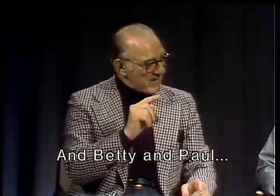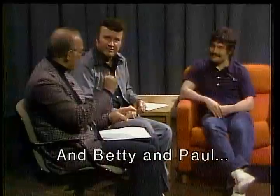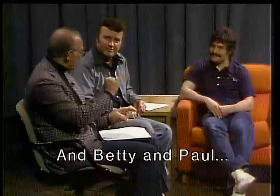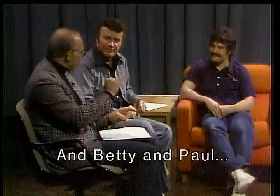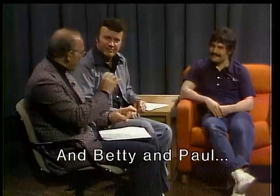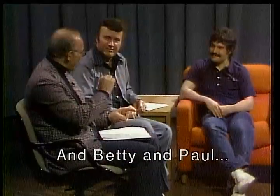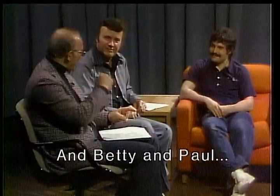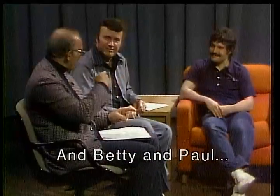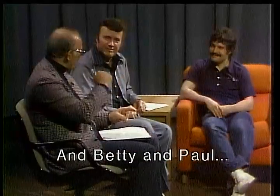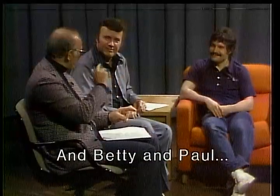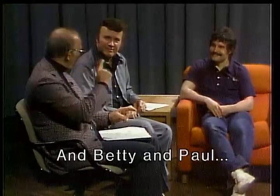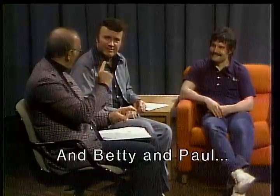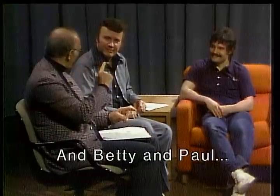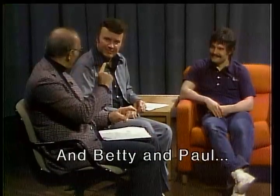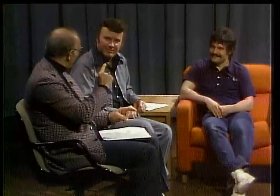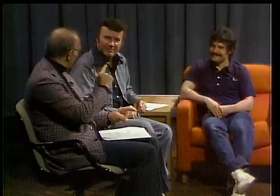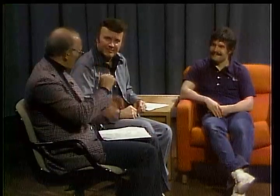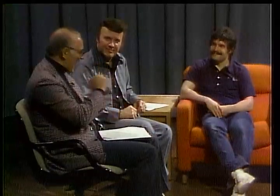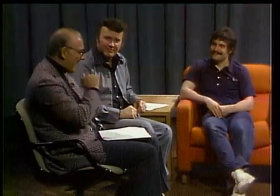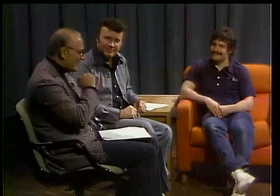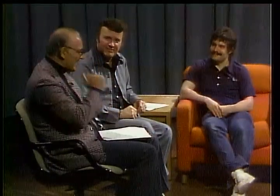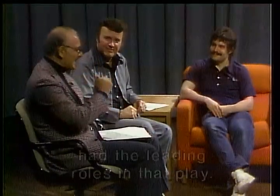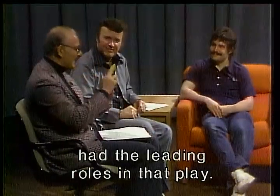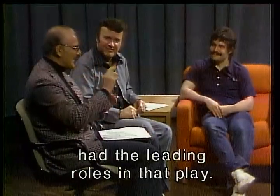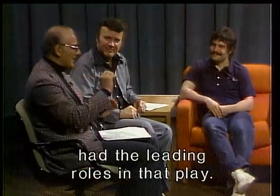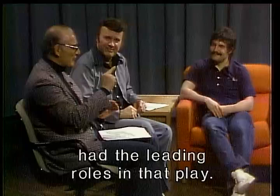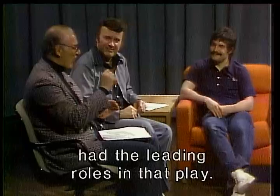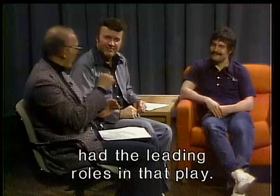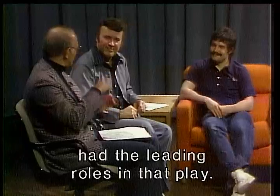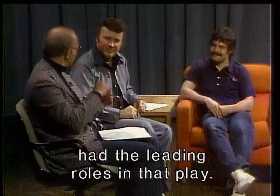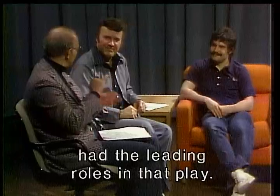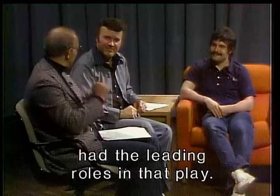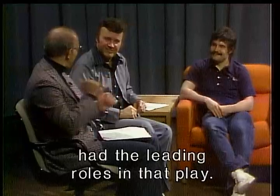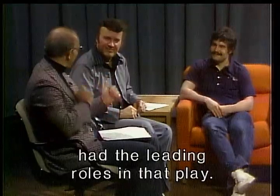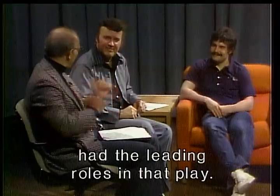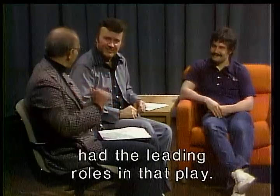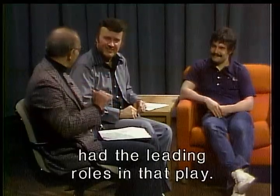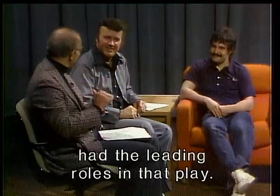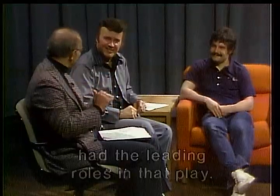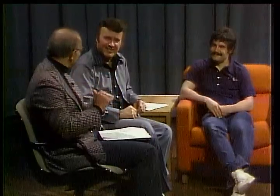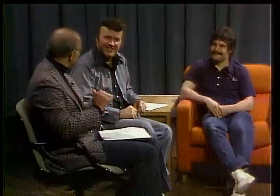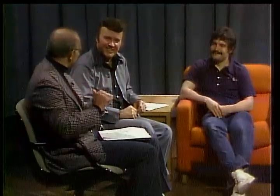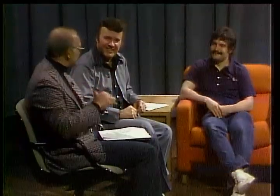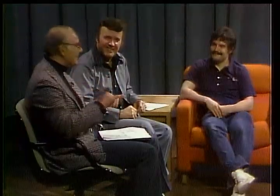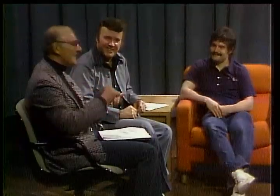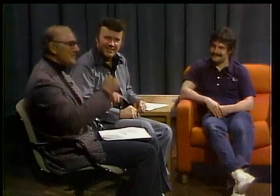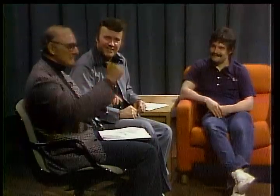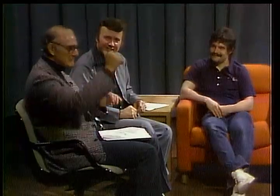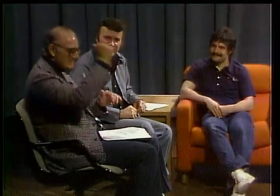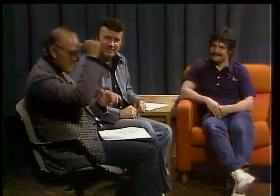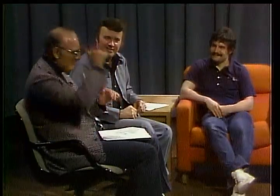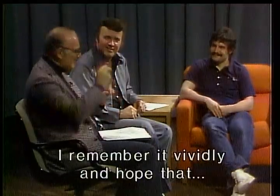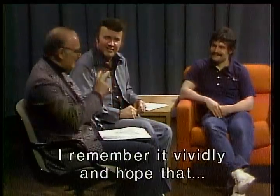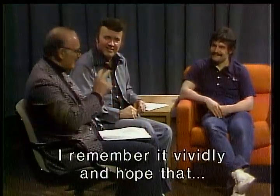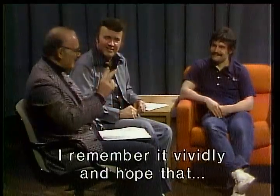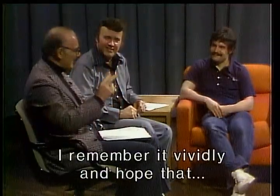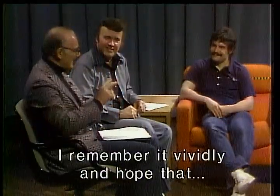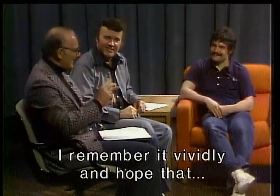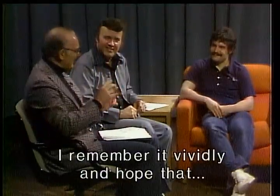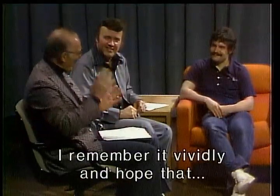Betty and Paul were had the leading roles in that play. Still remember it vividly. Hope